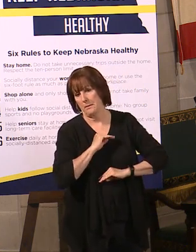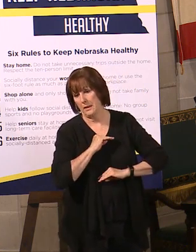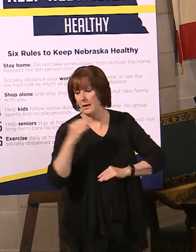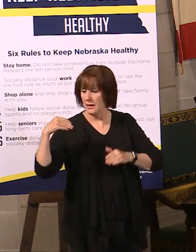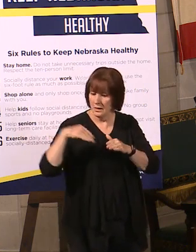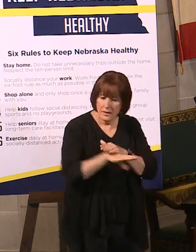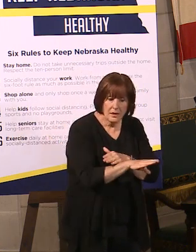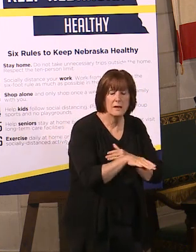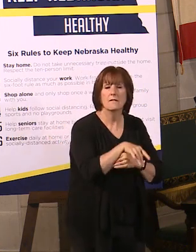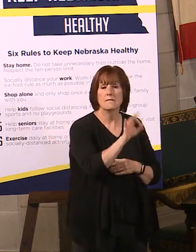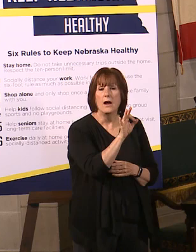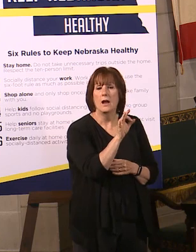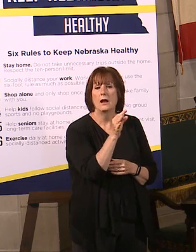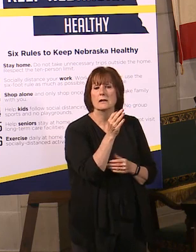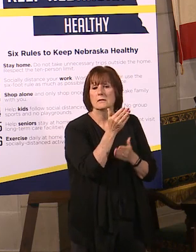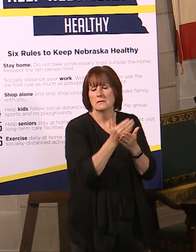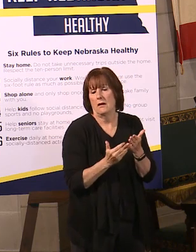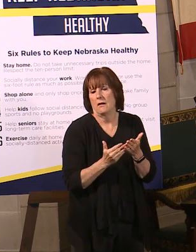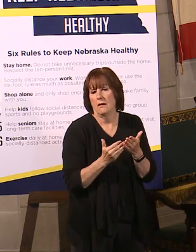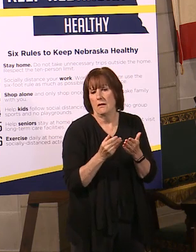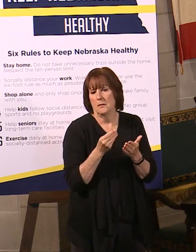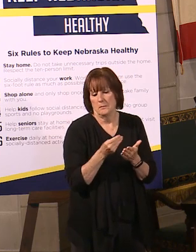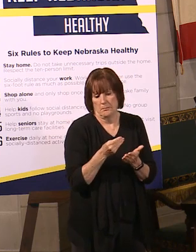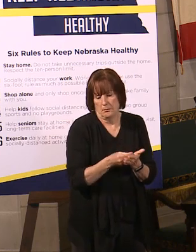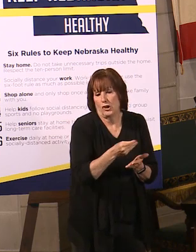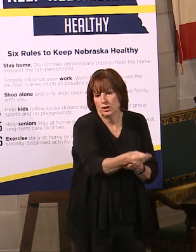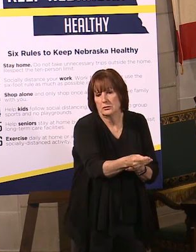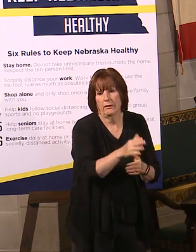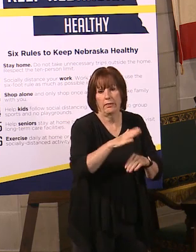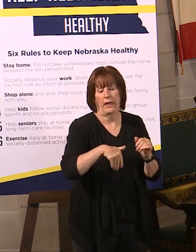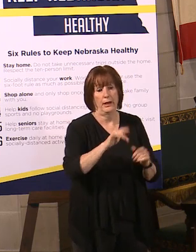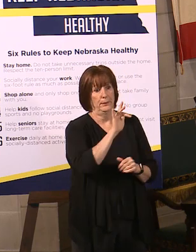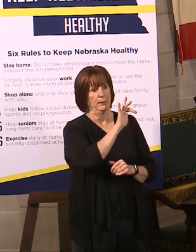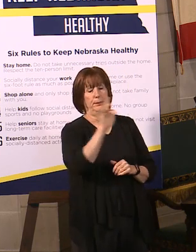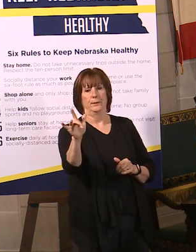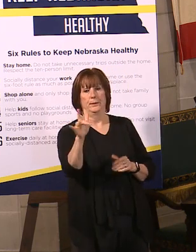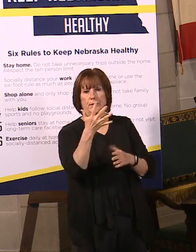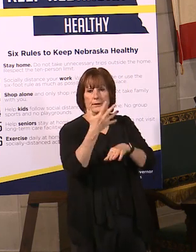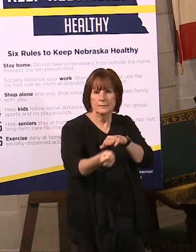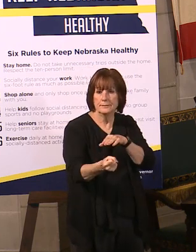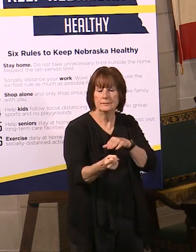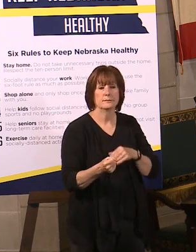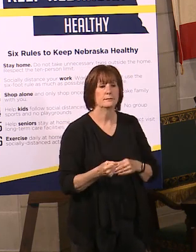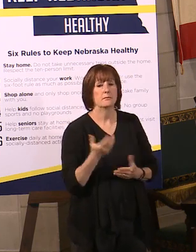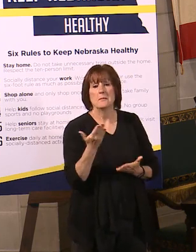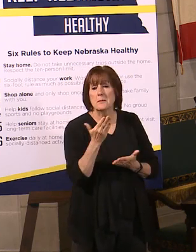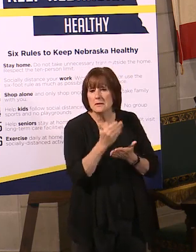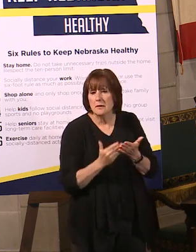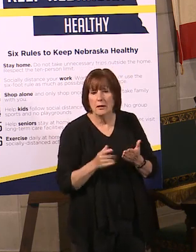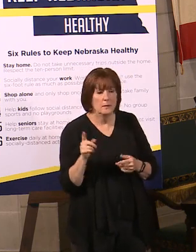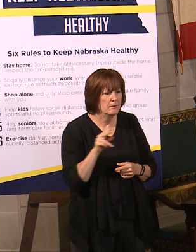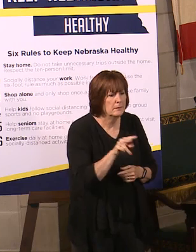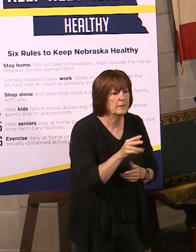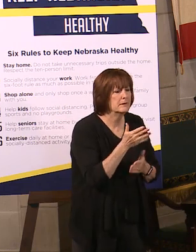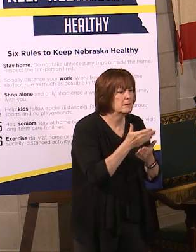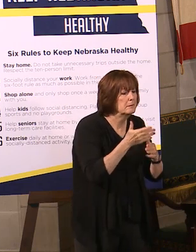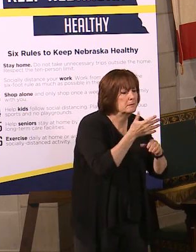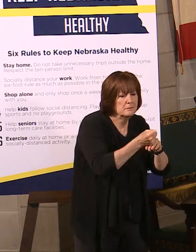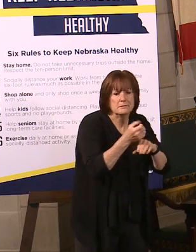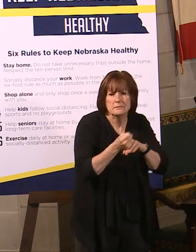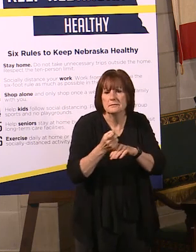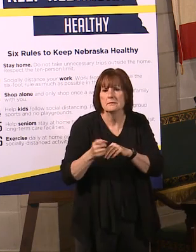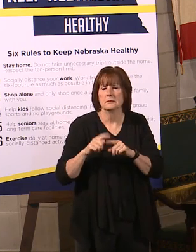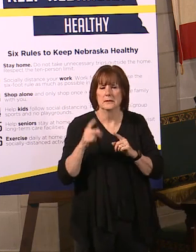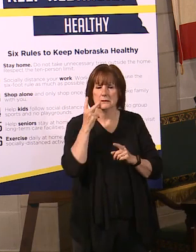be able to find some sort of selection. And so, again, I don't believe we have a meat shortage. There may not be all the selection that you have out there, but certainly we're seeing a slowdown in